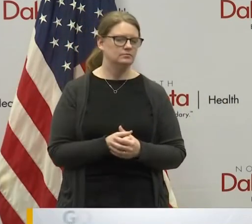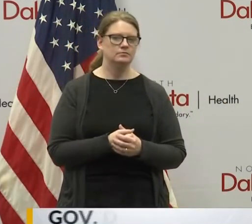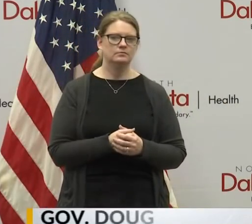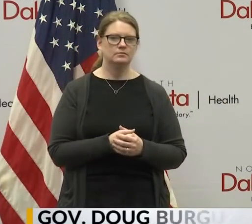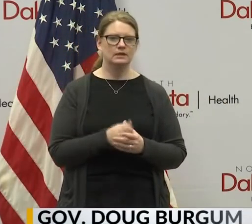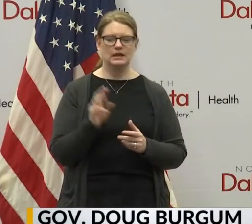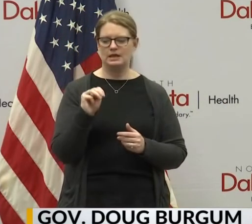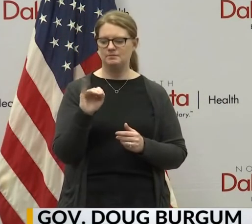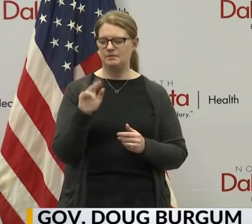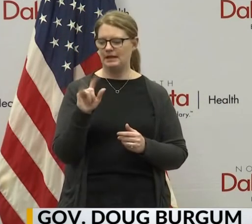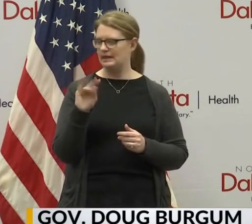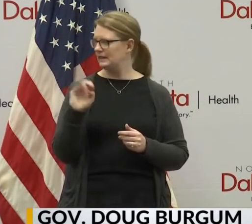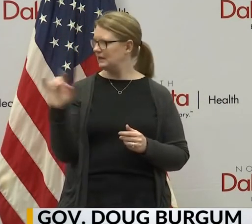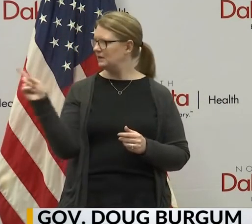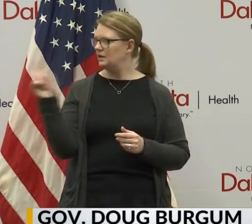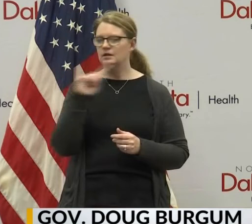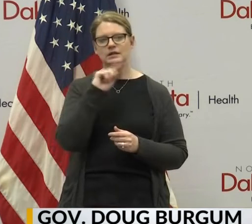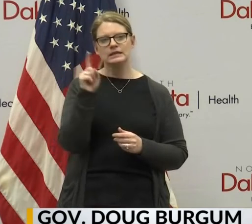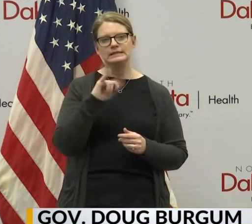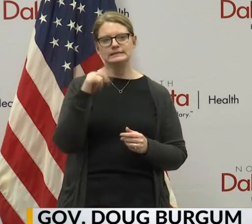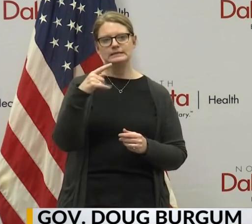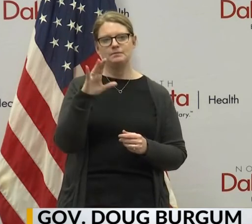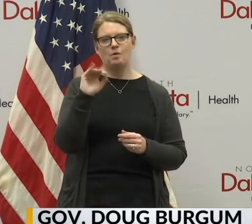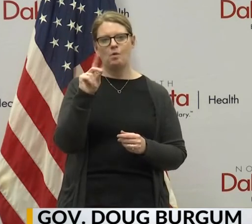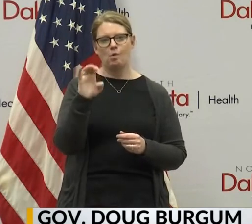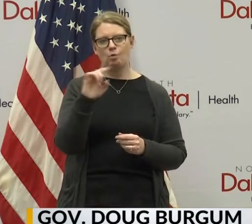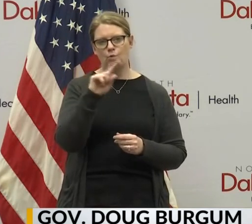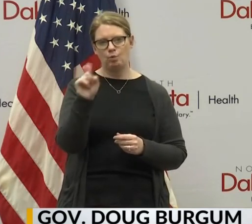And Mylene, also on the zip code question,